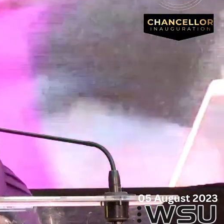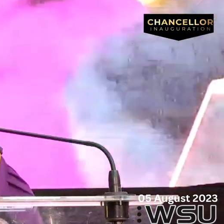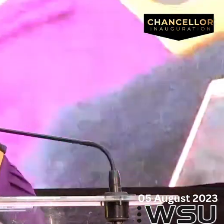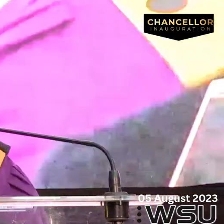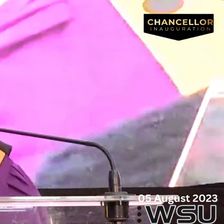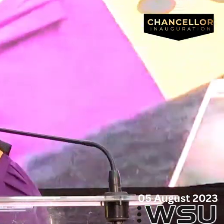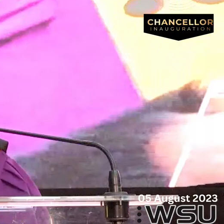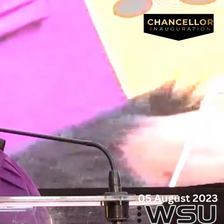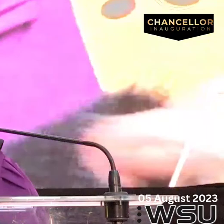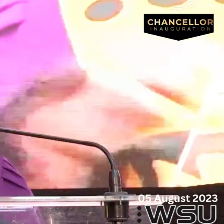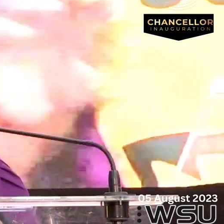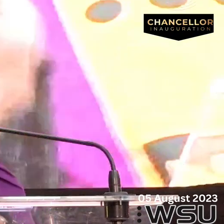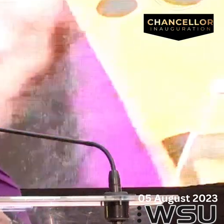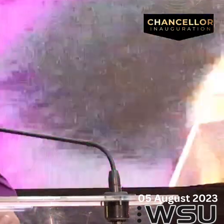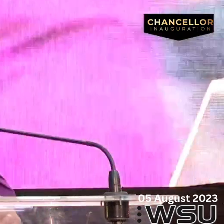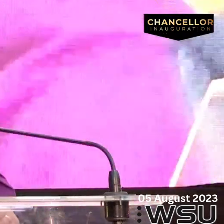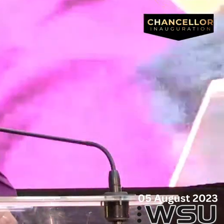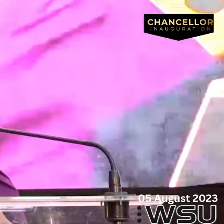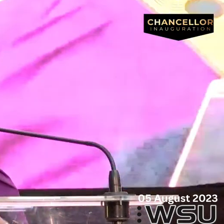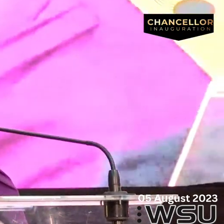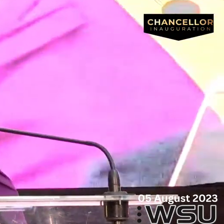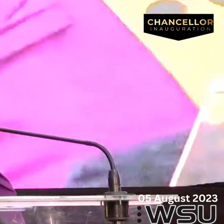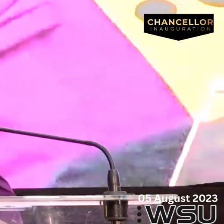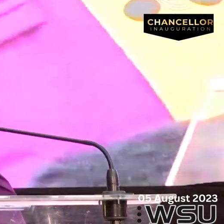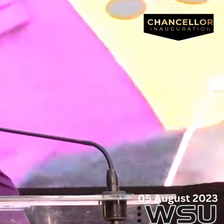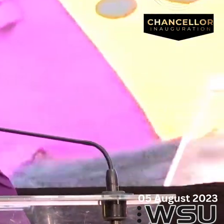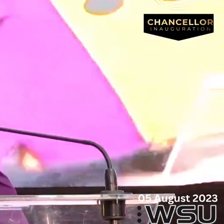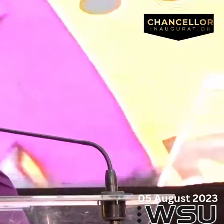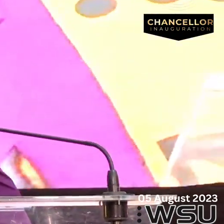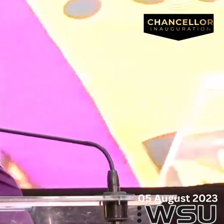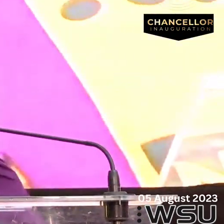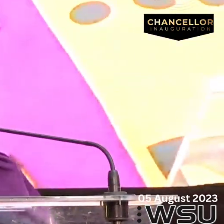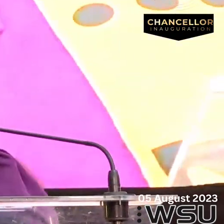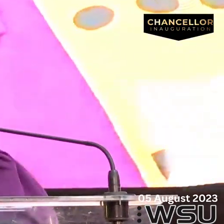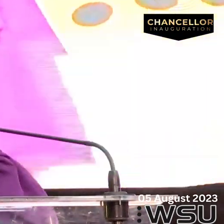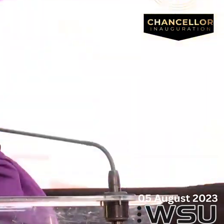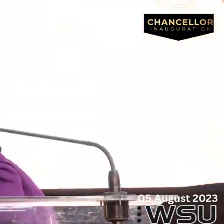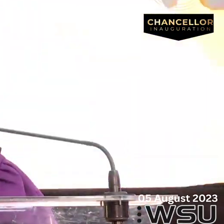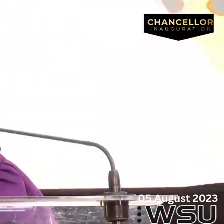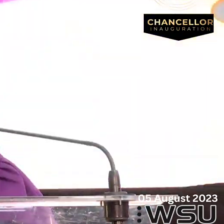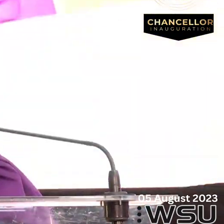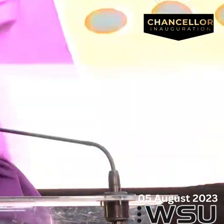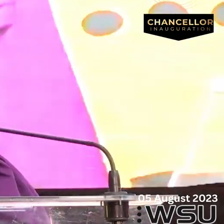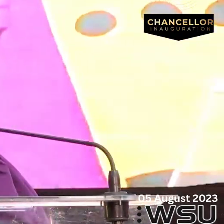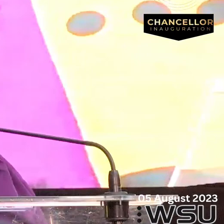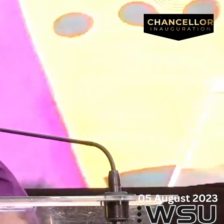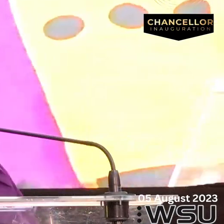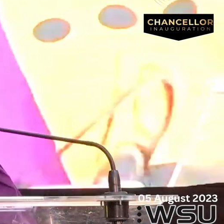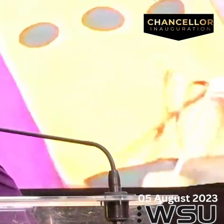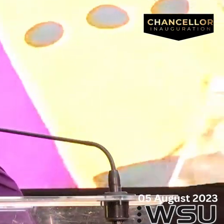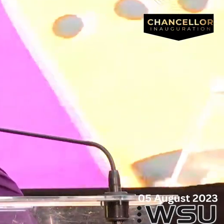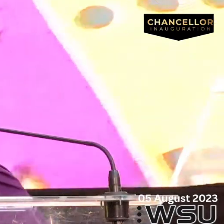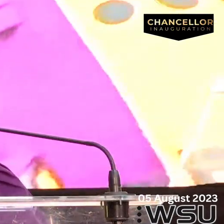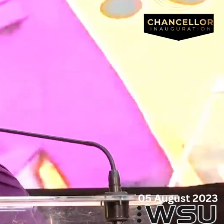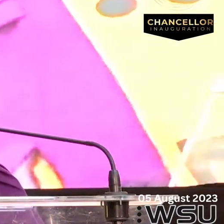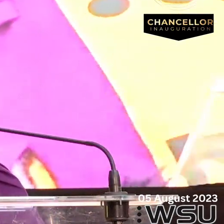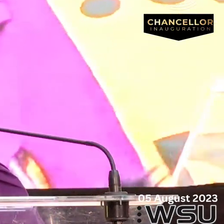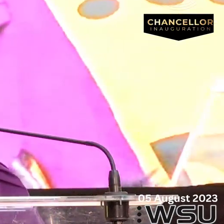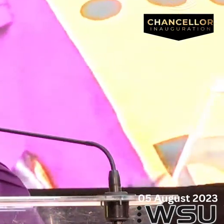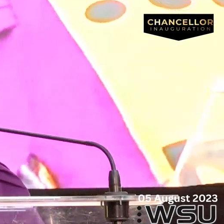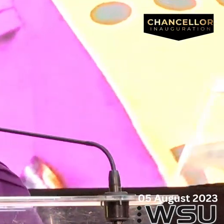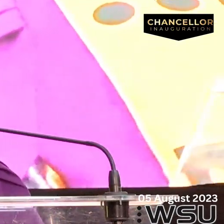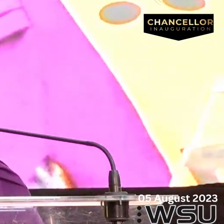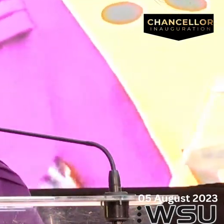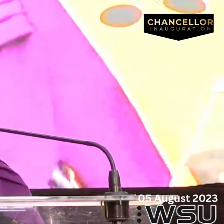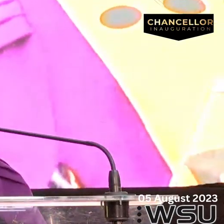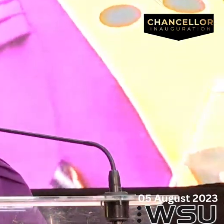zonke ezikhoyo. Ndiyabulela kumntu wonke okhoyo ozondikhunga today. Ozosupporta si Walter Sisulu ngale mini